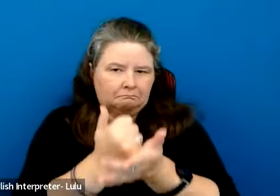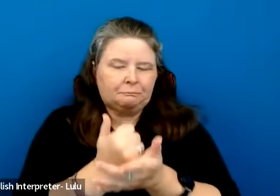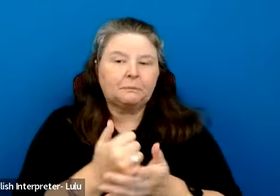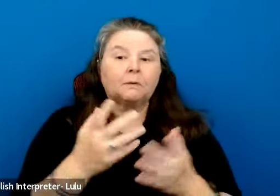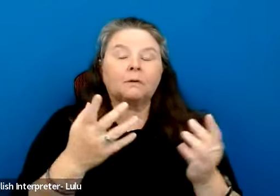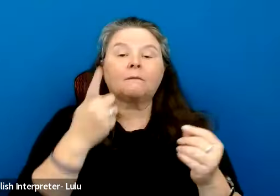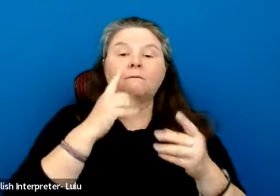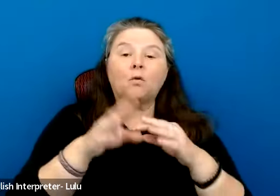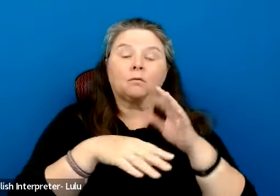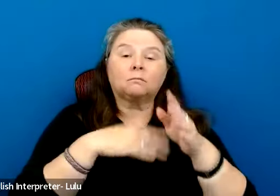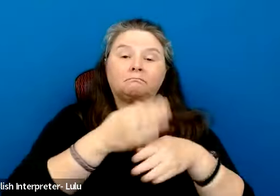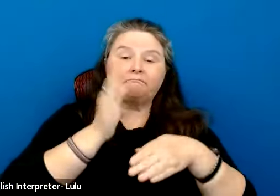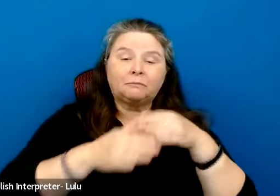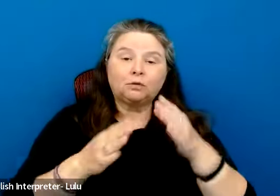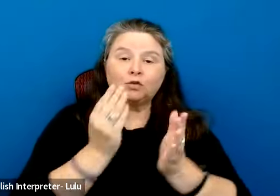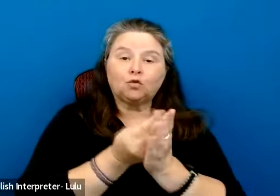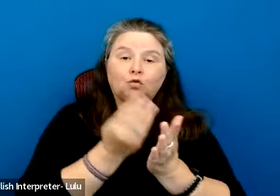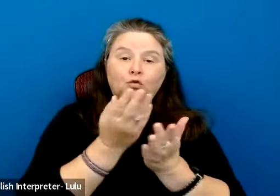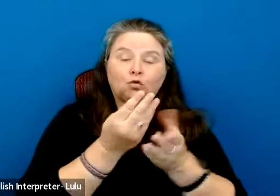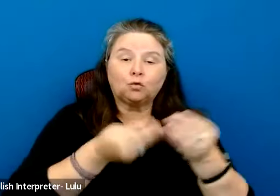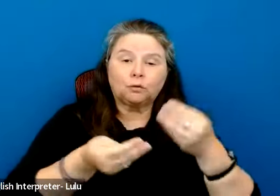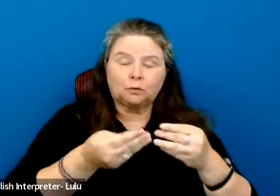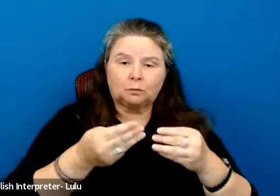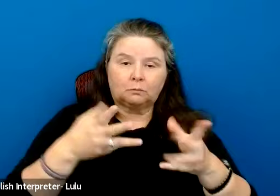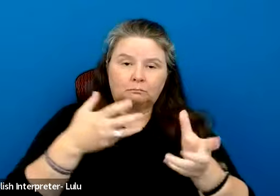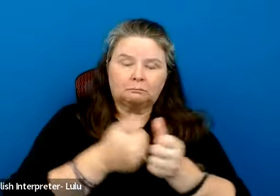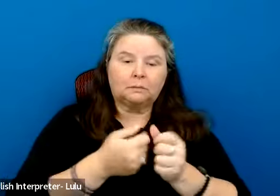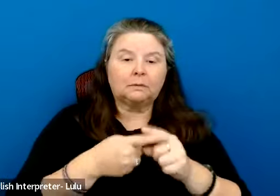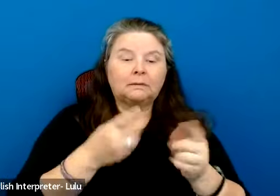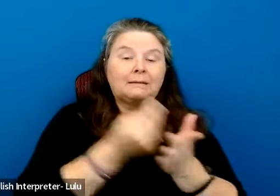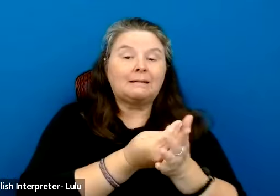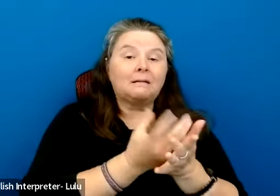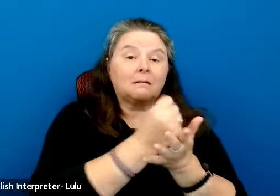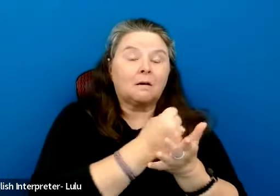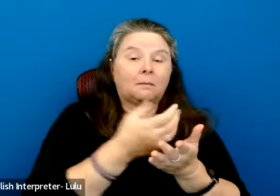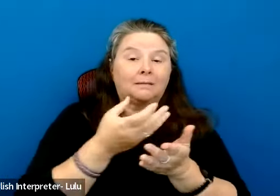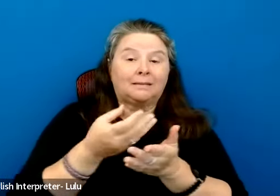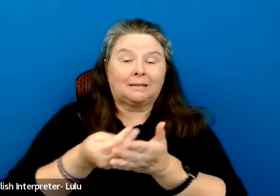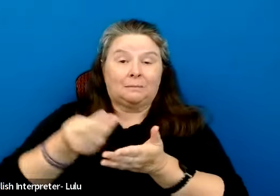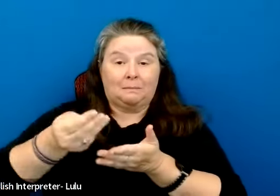To wrap up the treasurer update, these are the income and expense buckets.